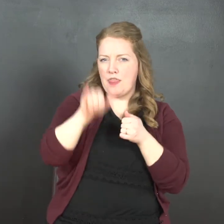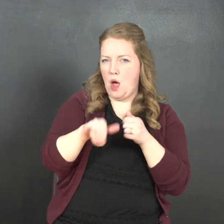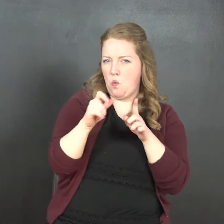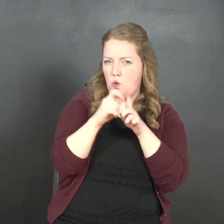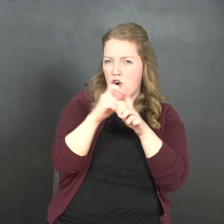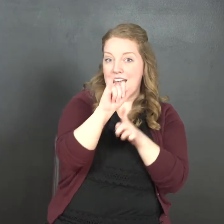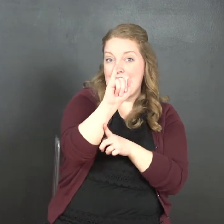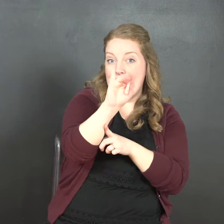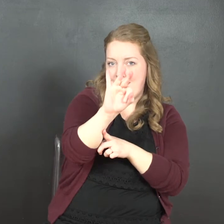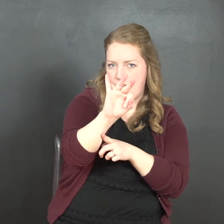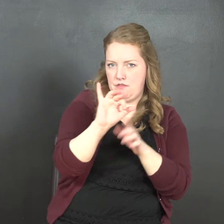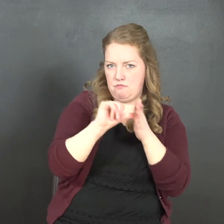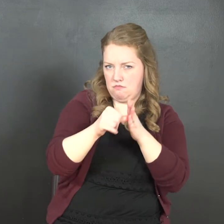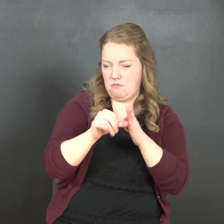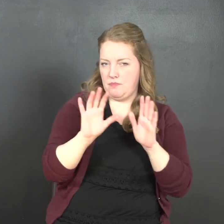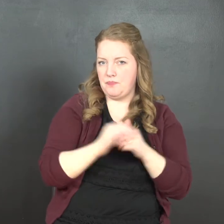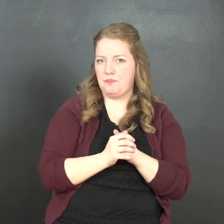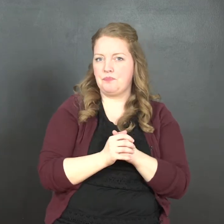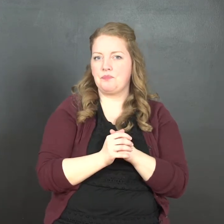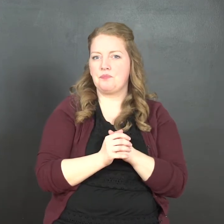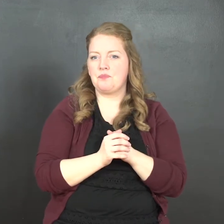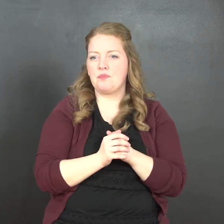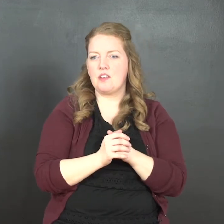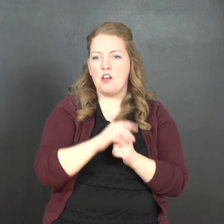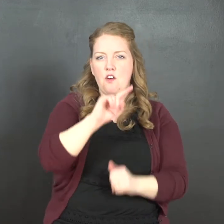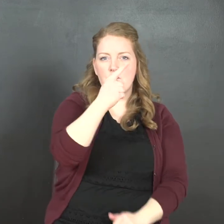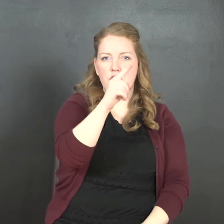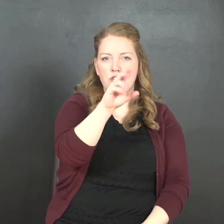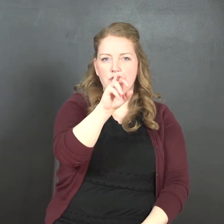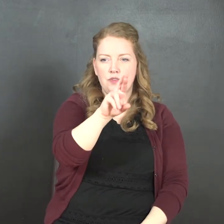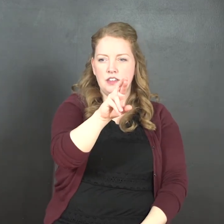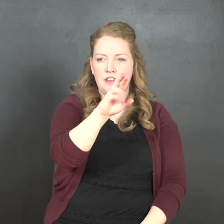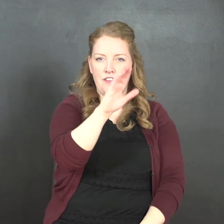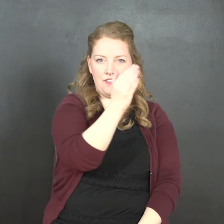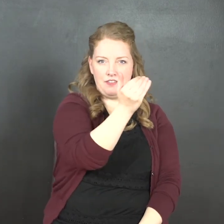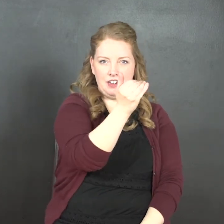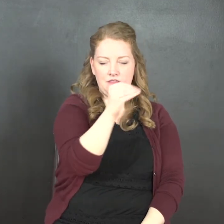couple of times in verses 12 and 13, but continue reading and look at verse 14.